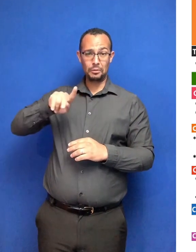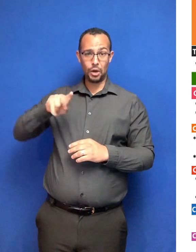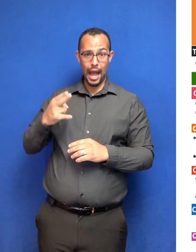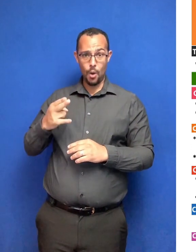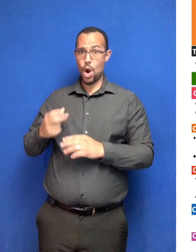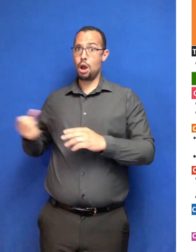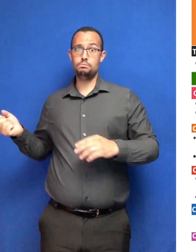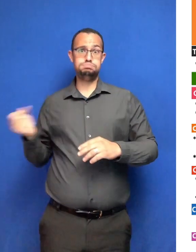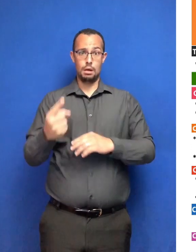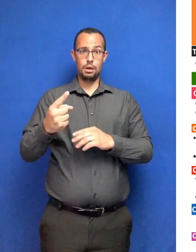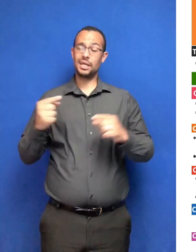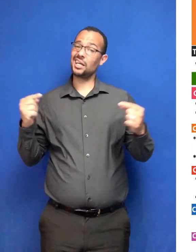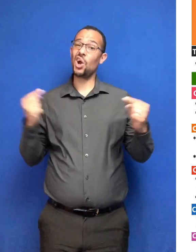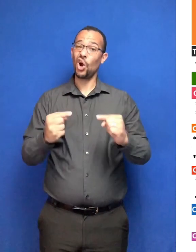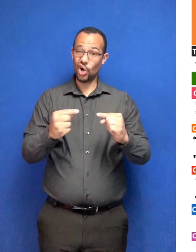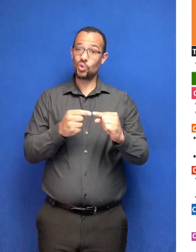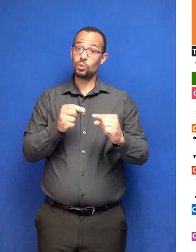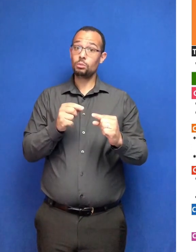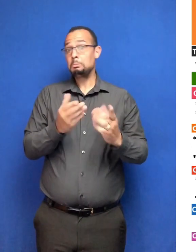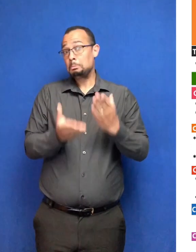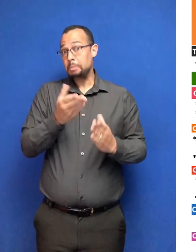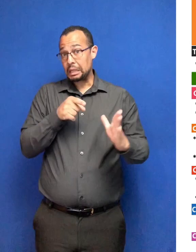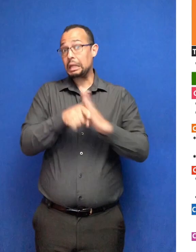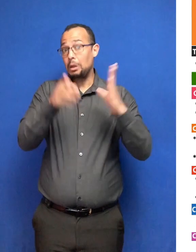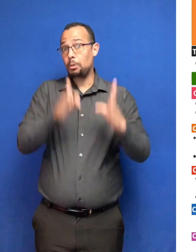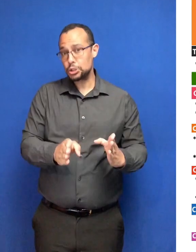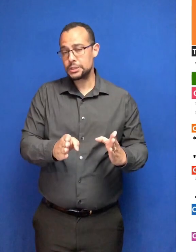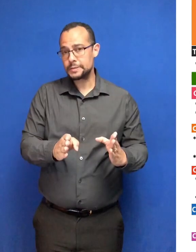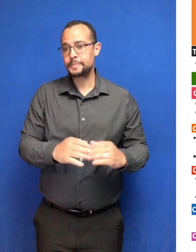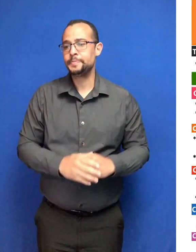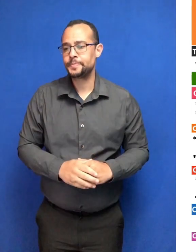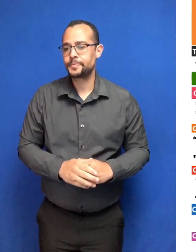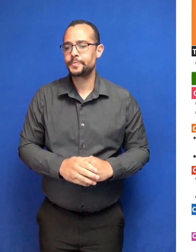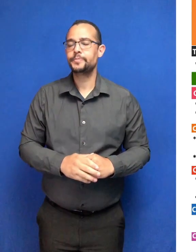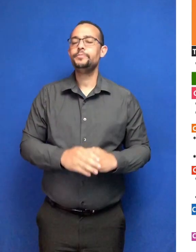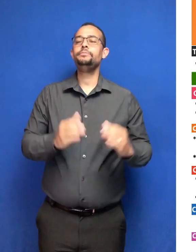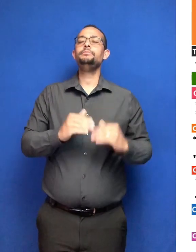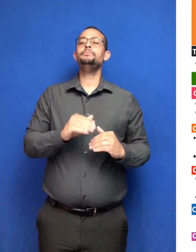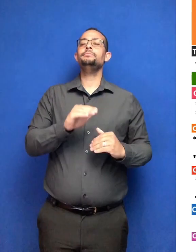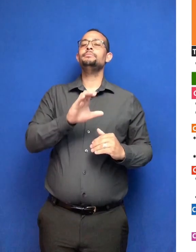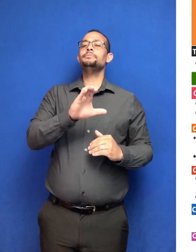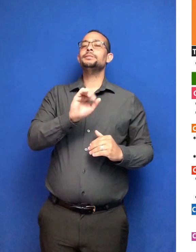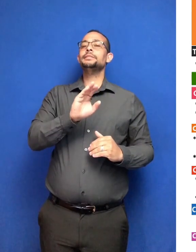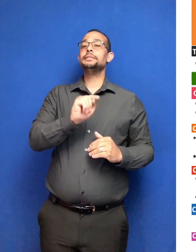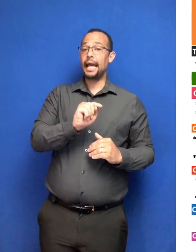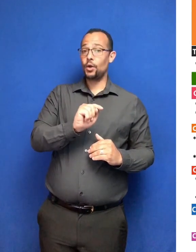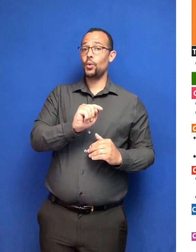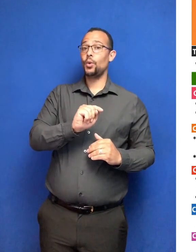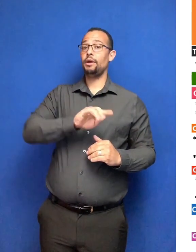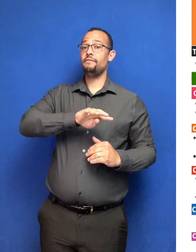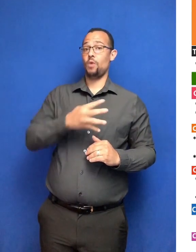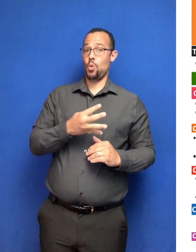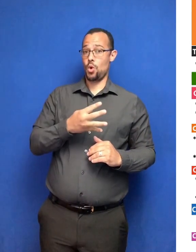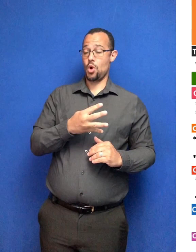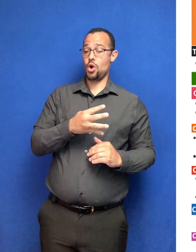The next level up would be a Category 4, and a Category 4 has winds 131 miles an hour to